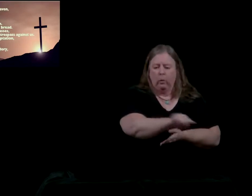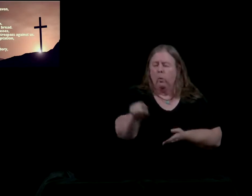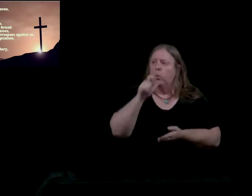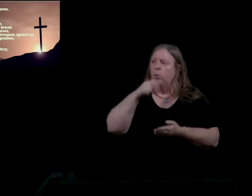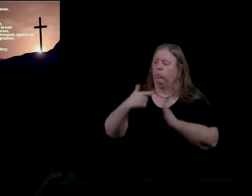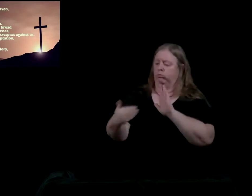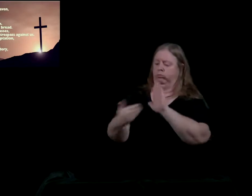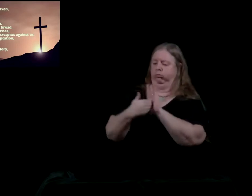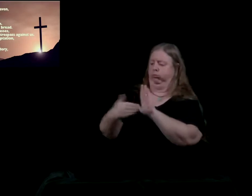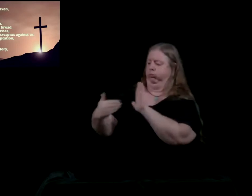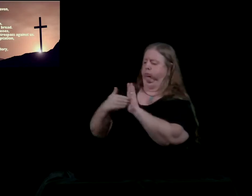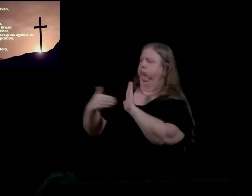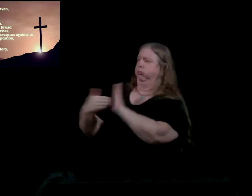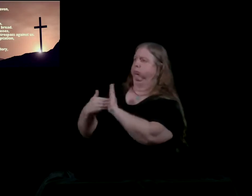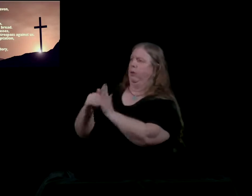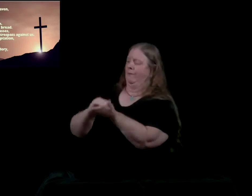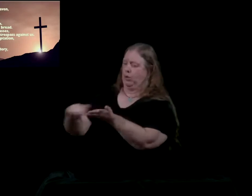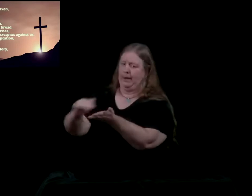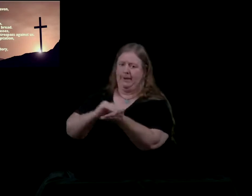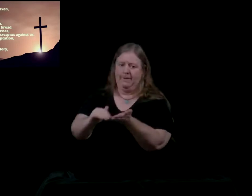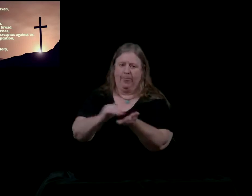forgive those who sin against us.